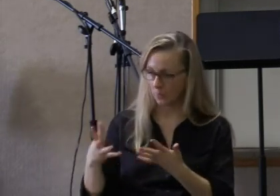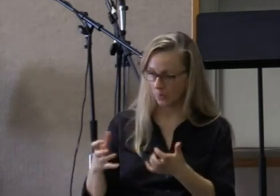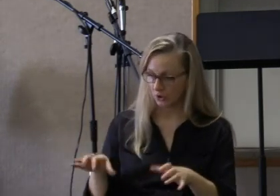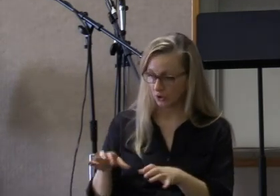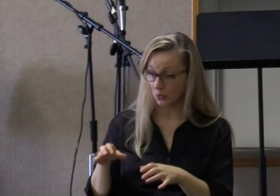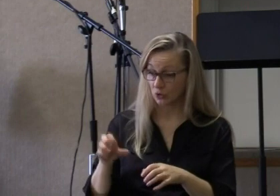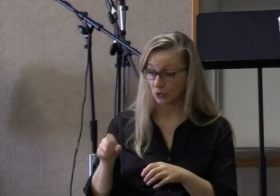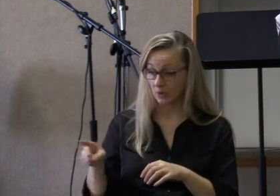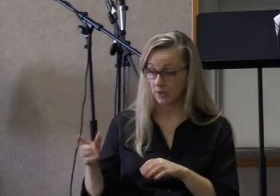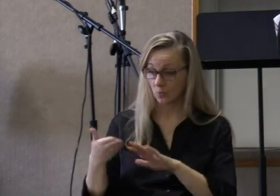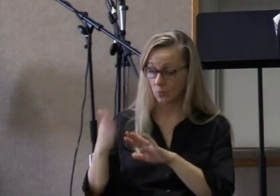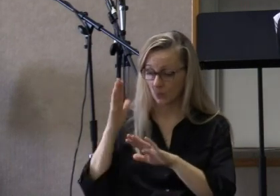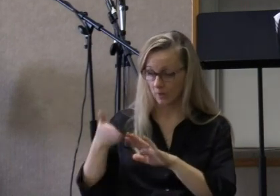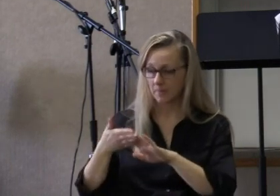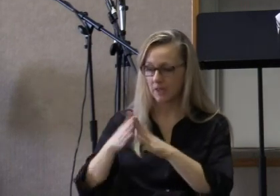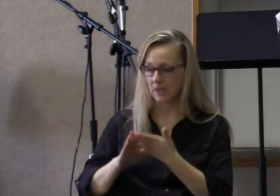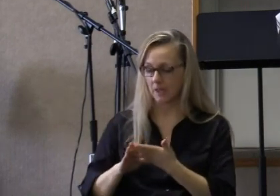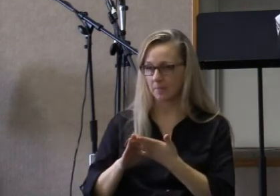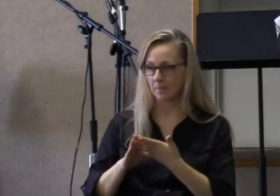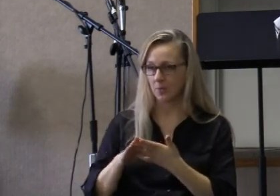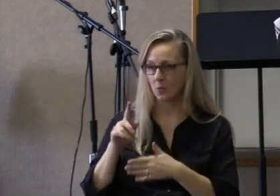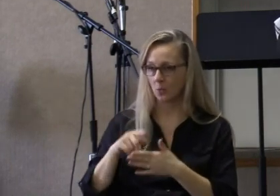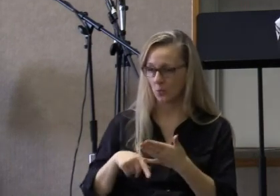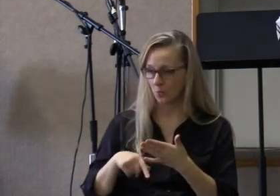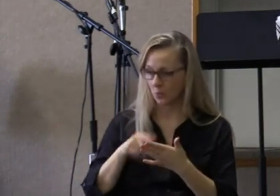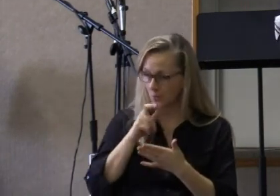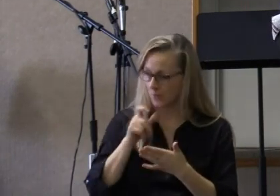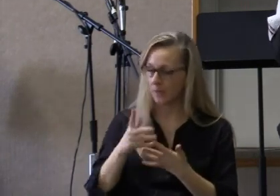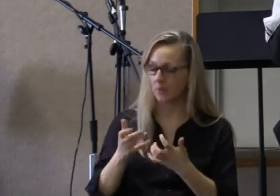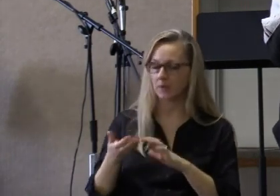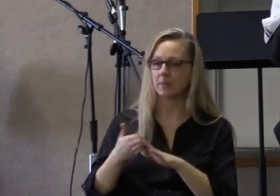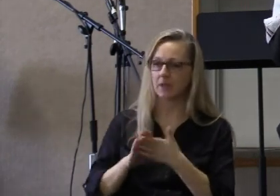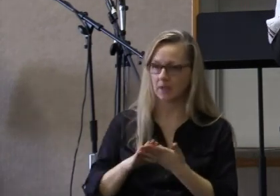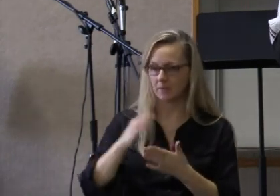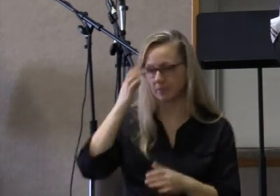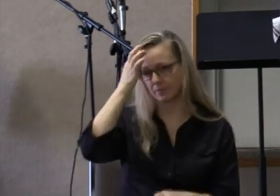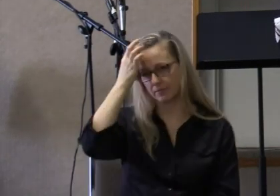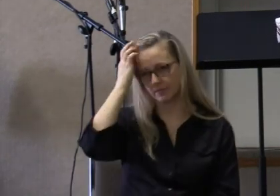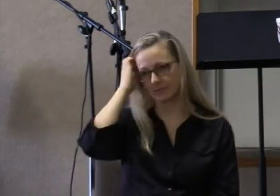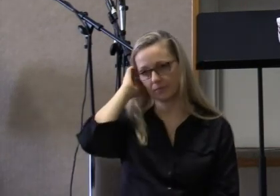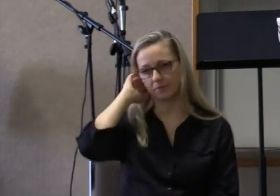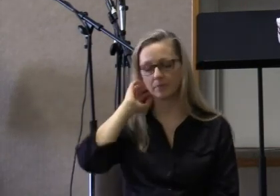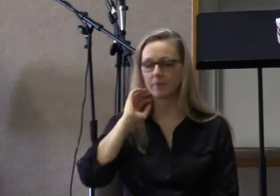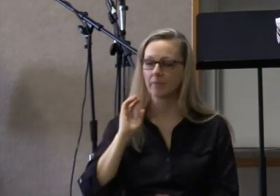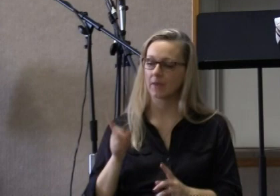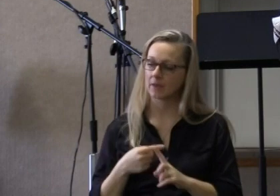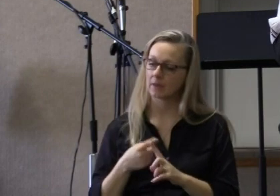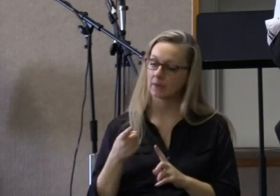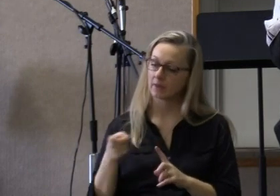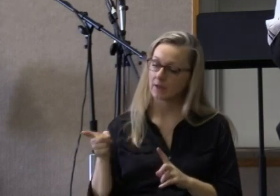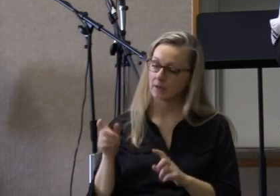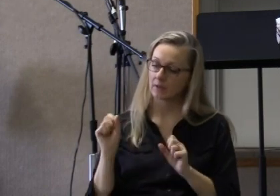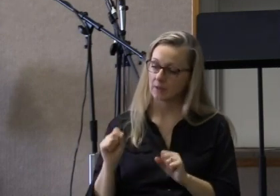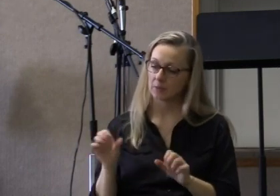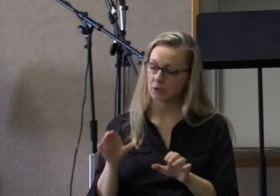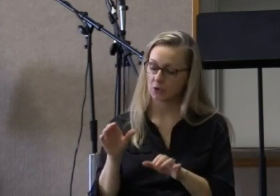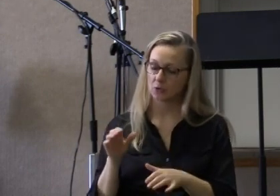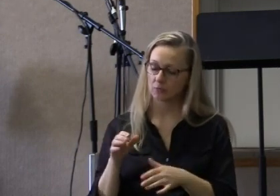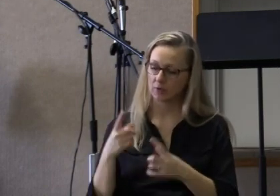short, they want to do what they are doing, and so therefore, they're able to do it.